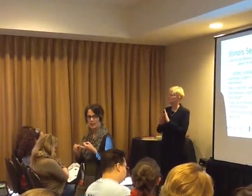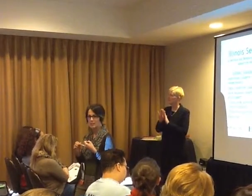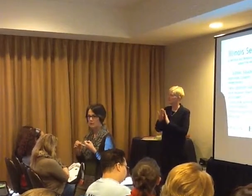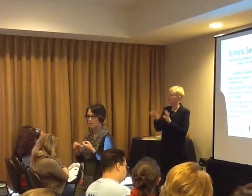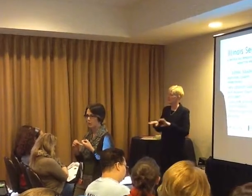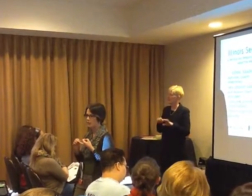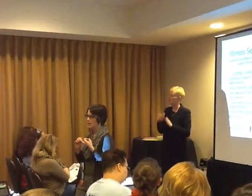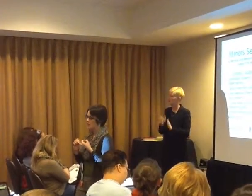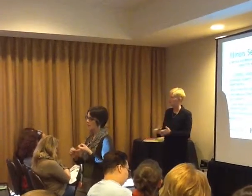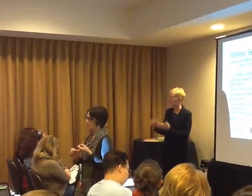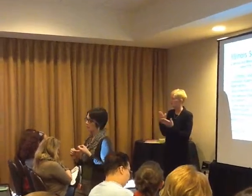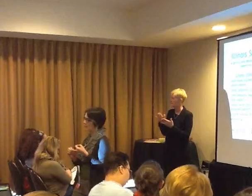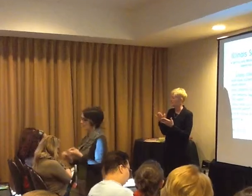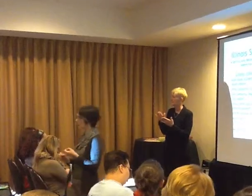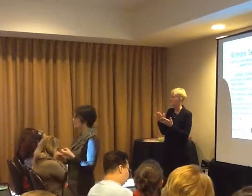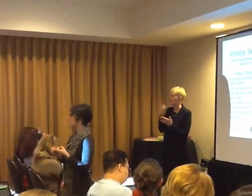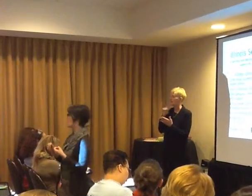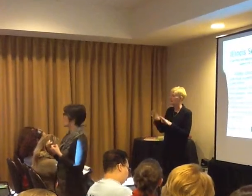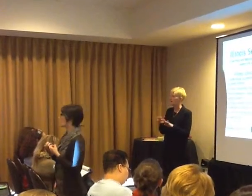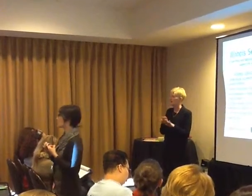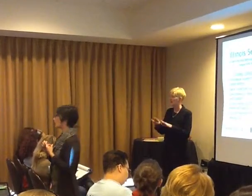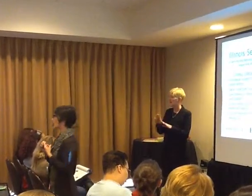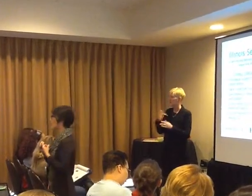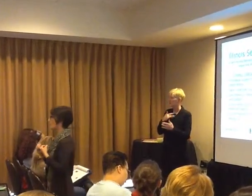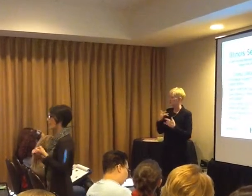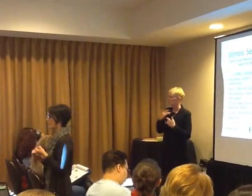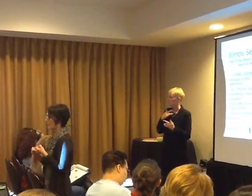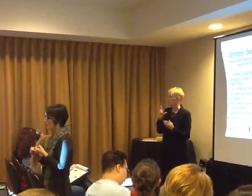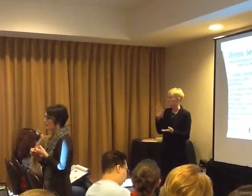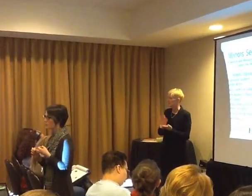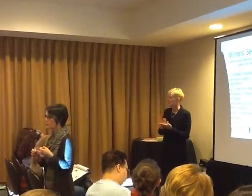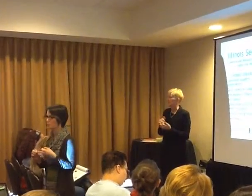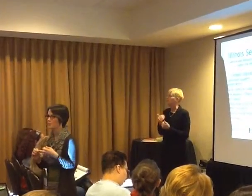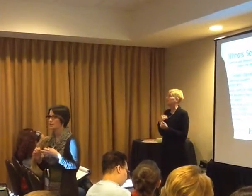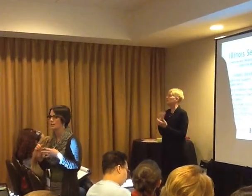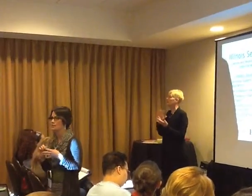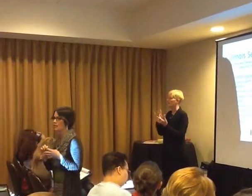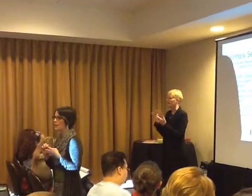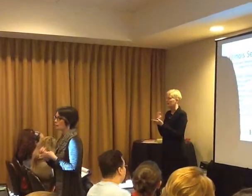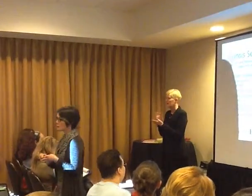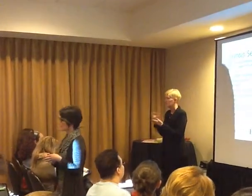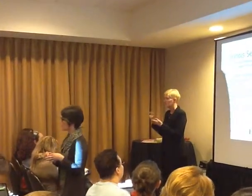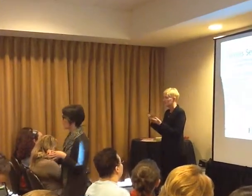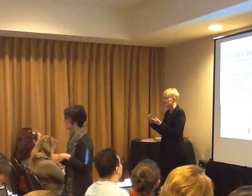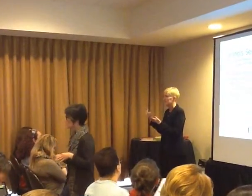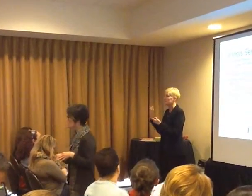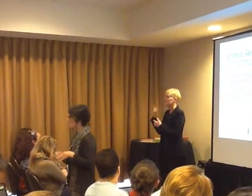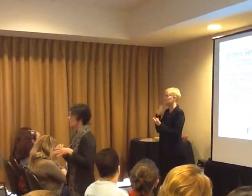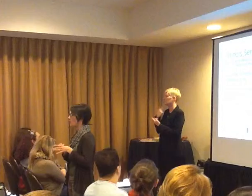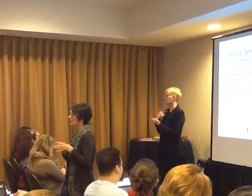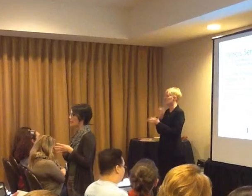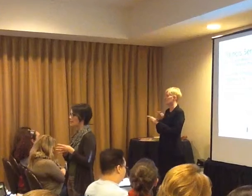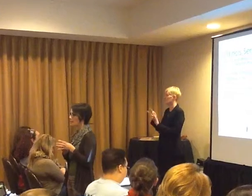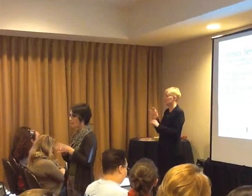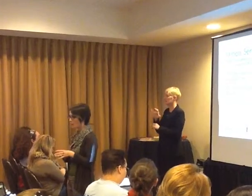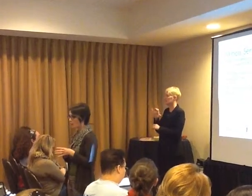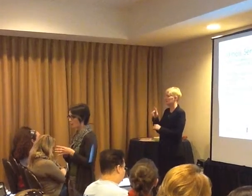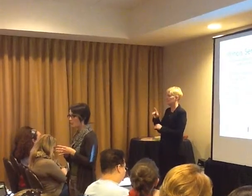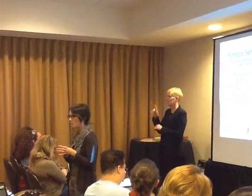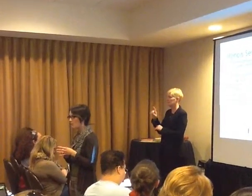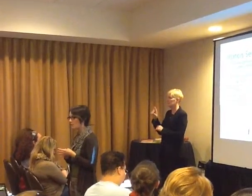action plans for behavior concerns. We have a lot of online resources, free CPDUs. We have a